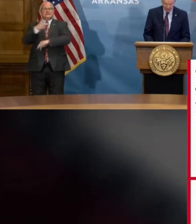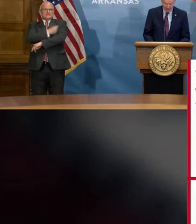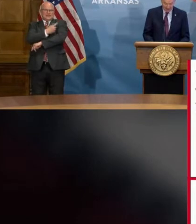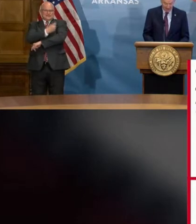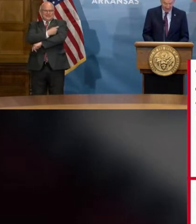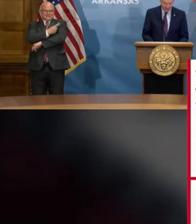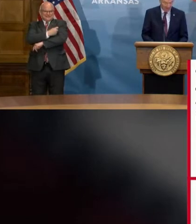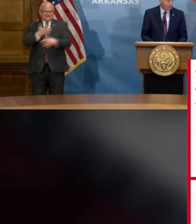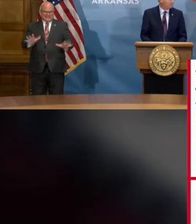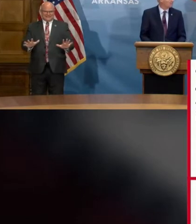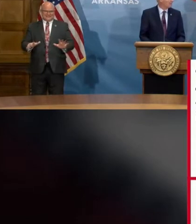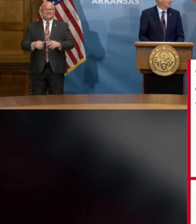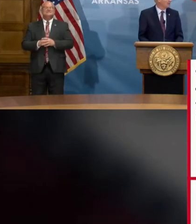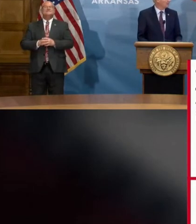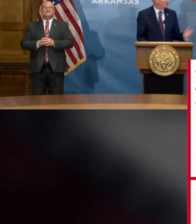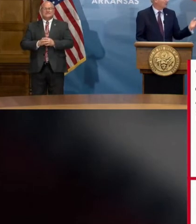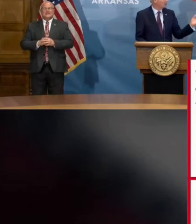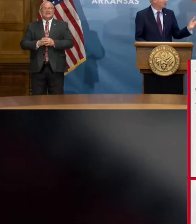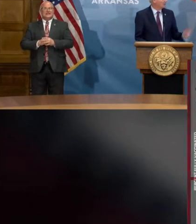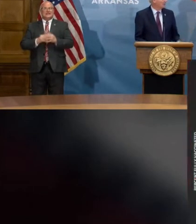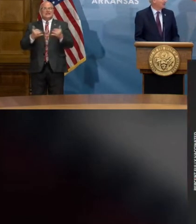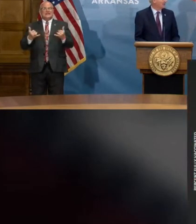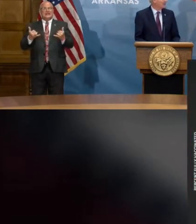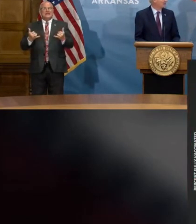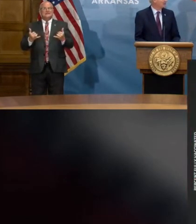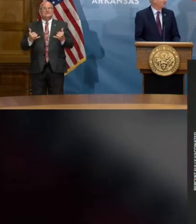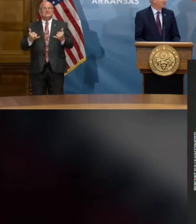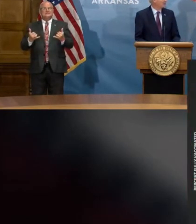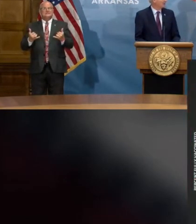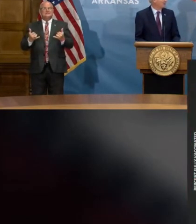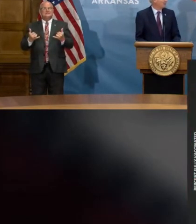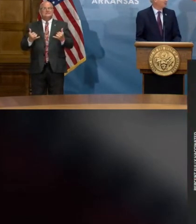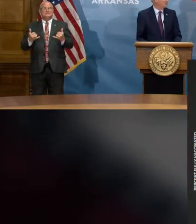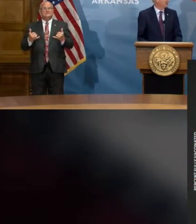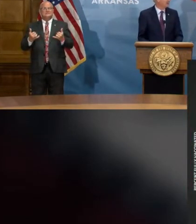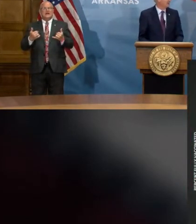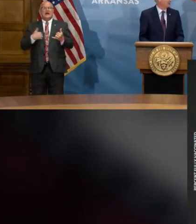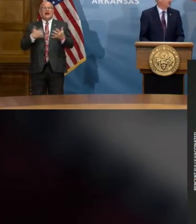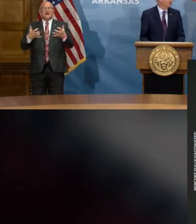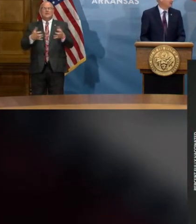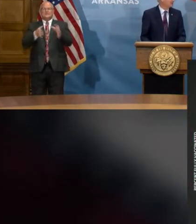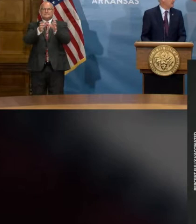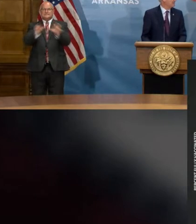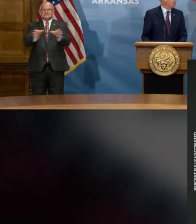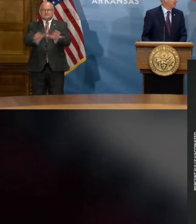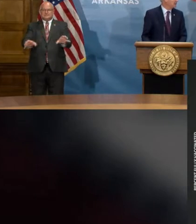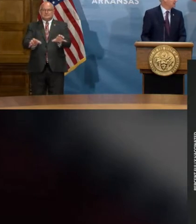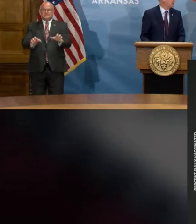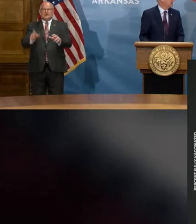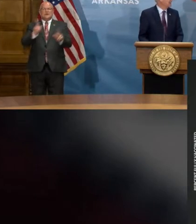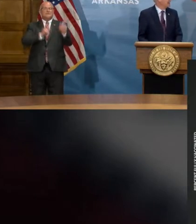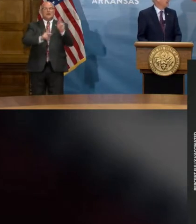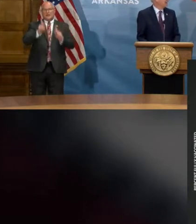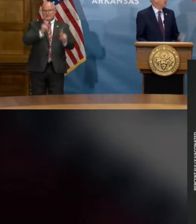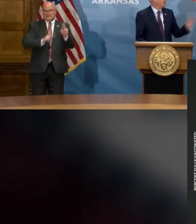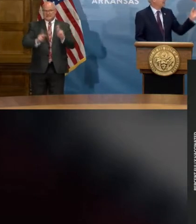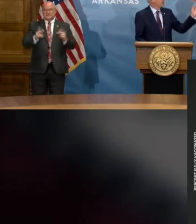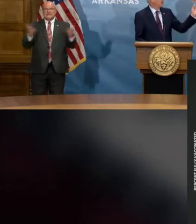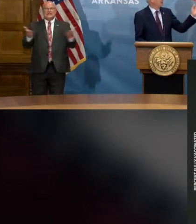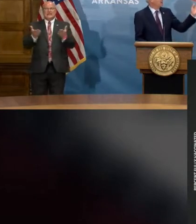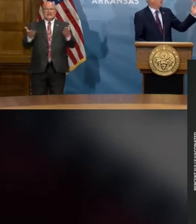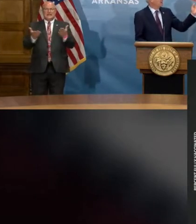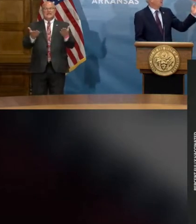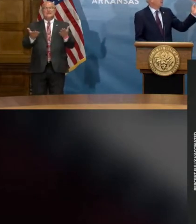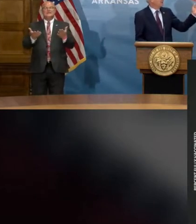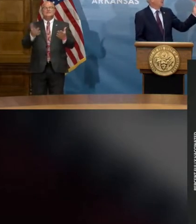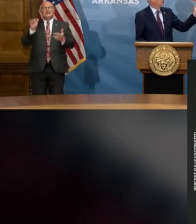immunized. If you go to the next one, I wanted to break down a little bit of the population. Here, these